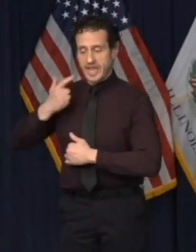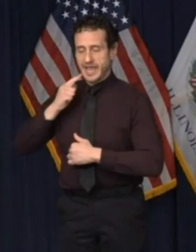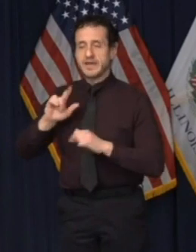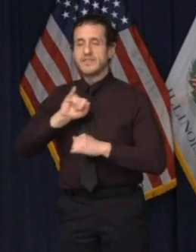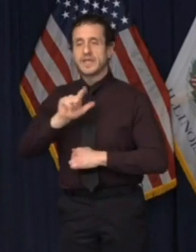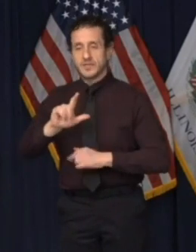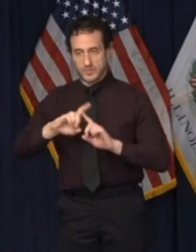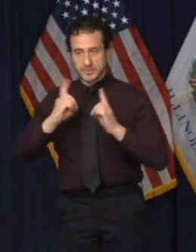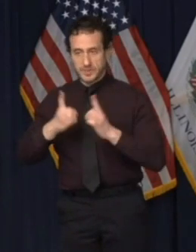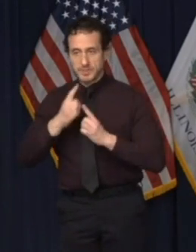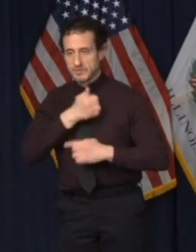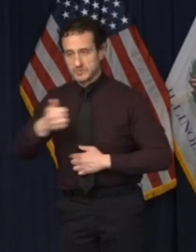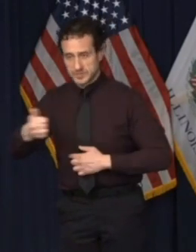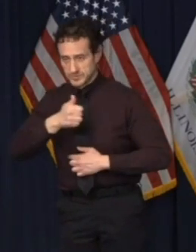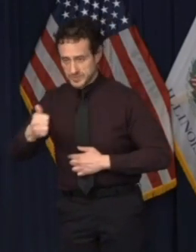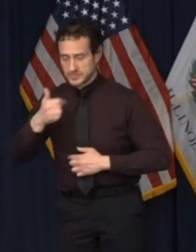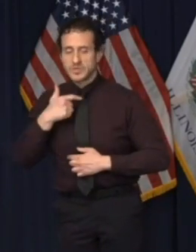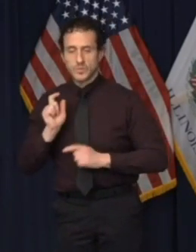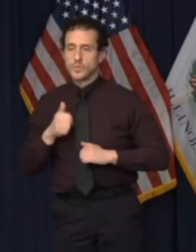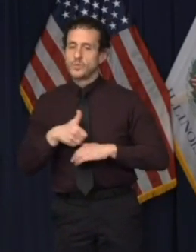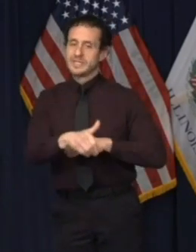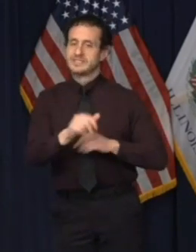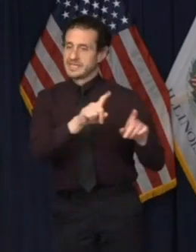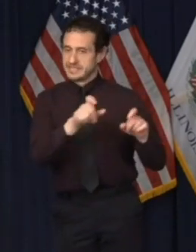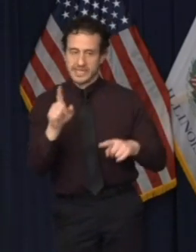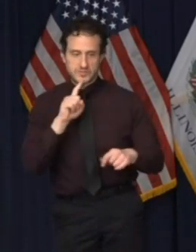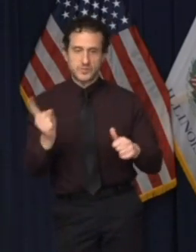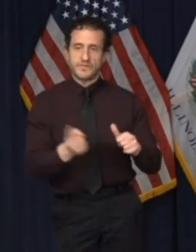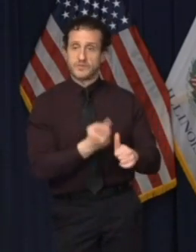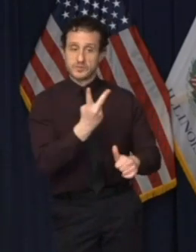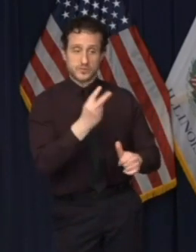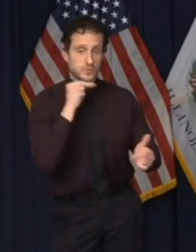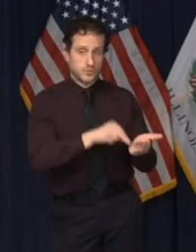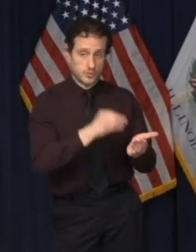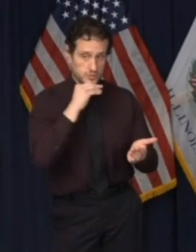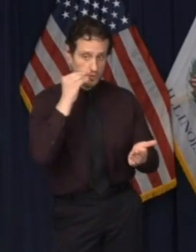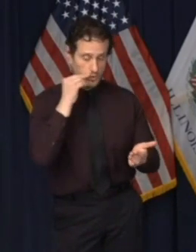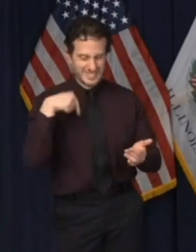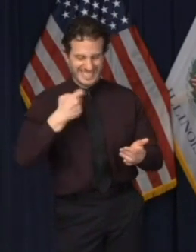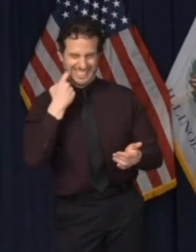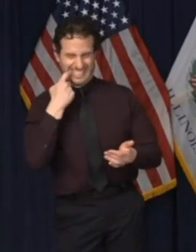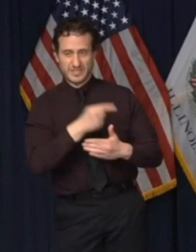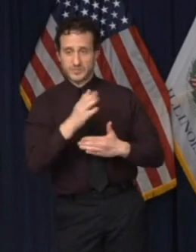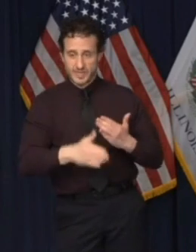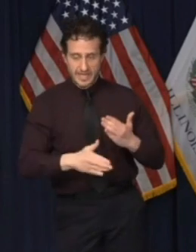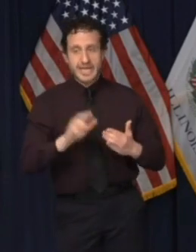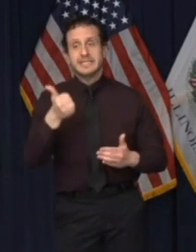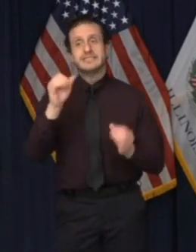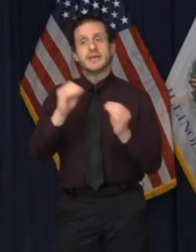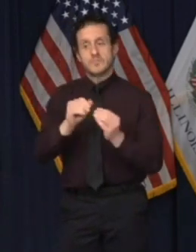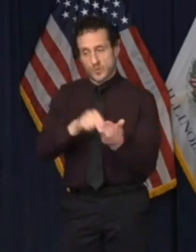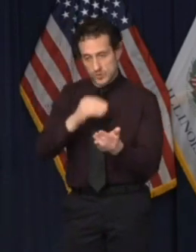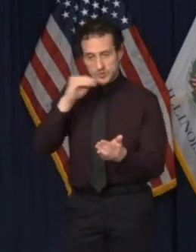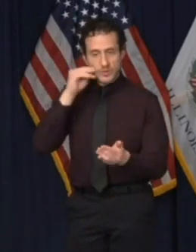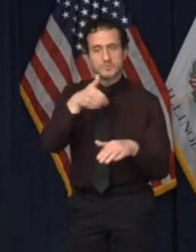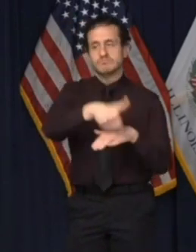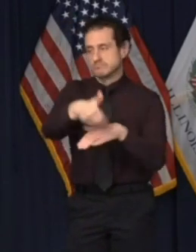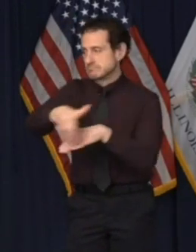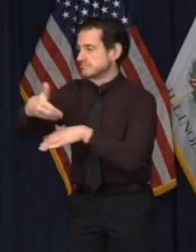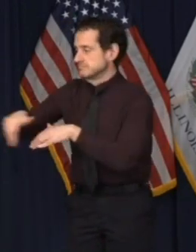to our first 2 homes over the weekend, and will do the same for an additional 10 facilities today, with more to